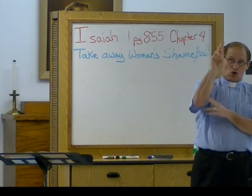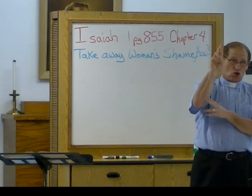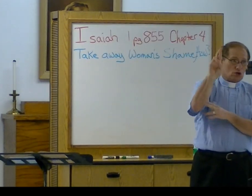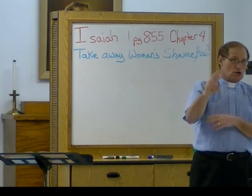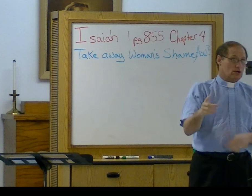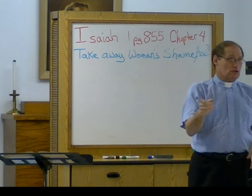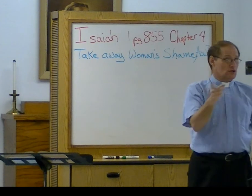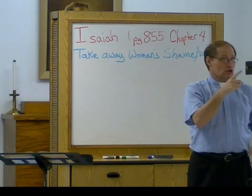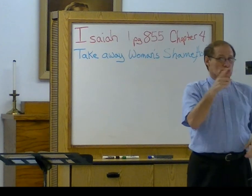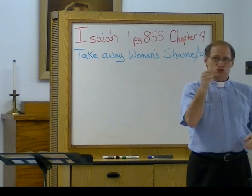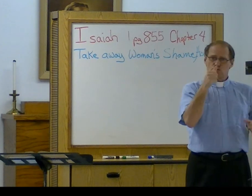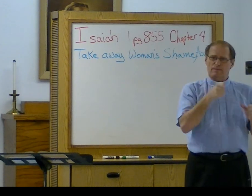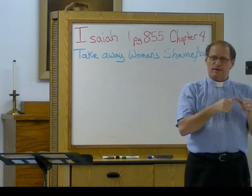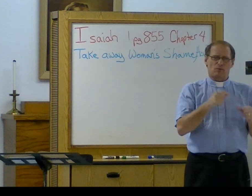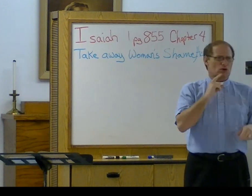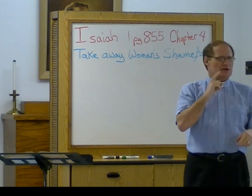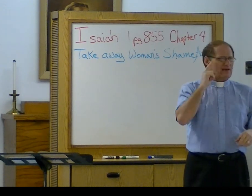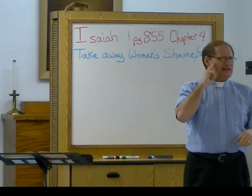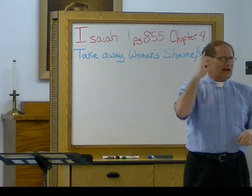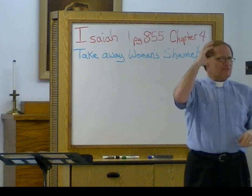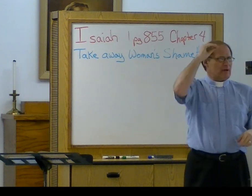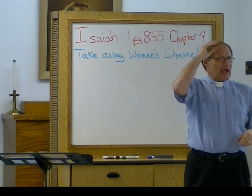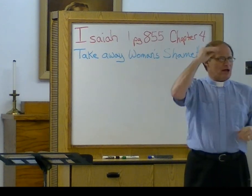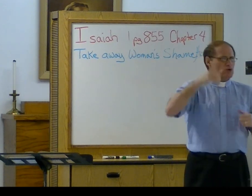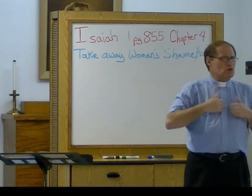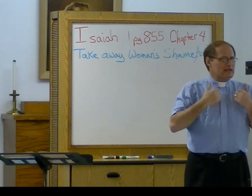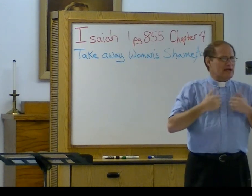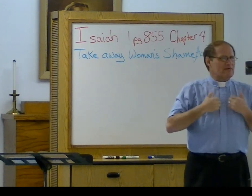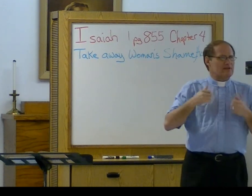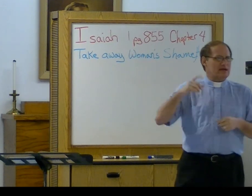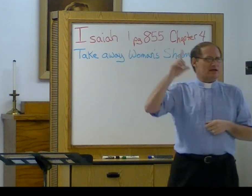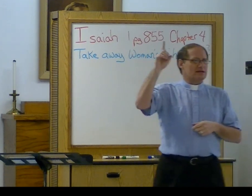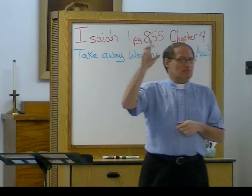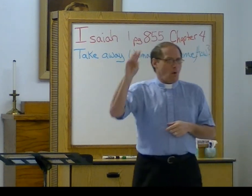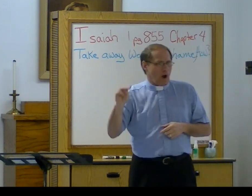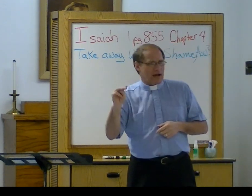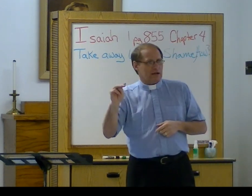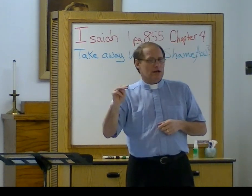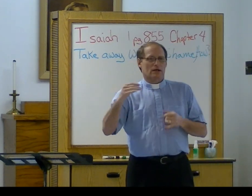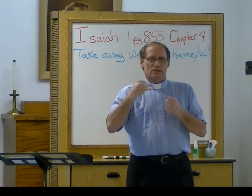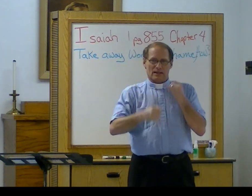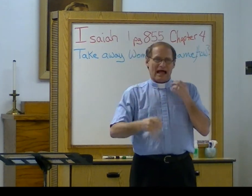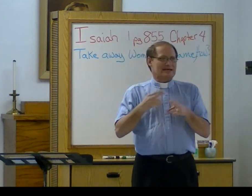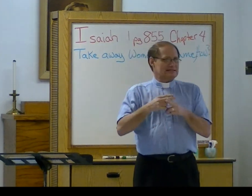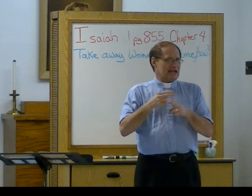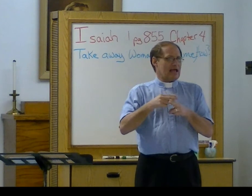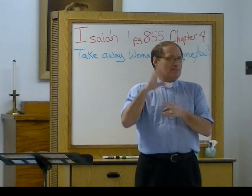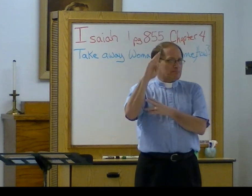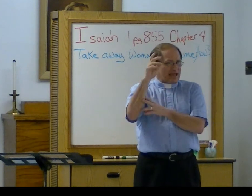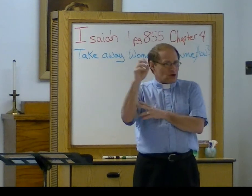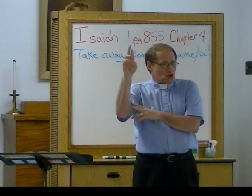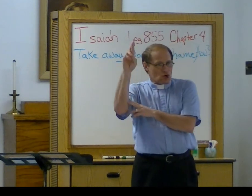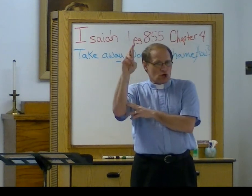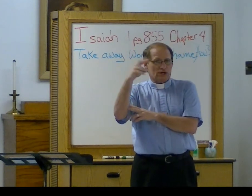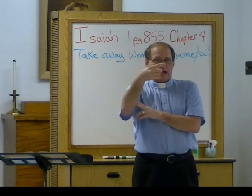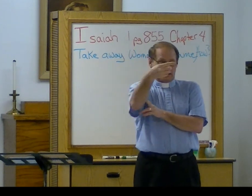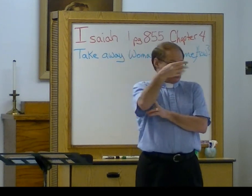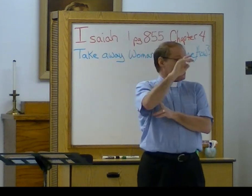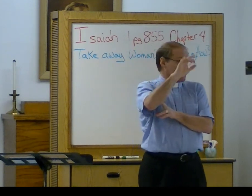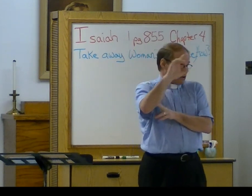Baker. Do you remember the deaf man who lived in Des Moines? Last name Baker.